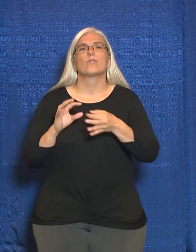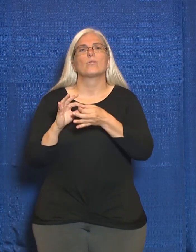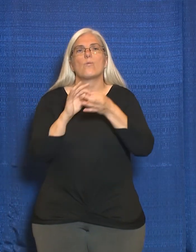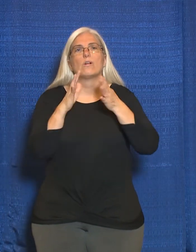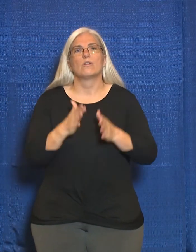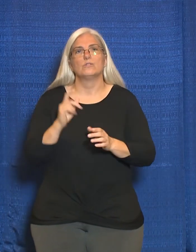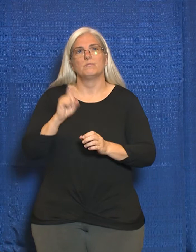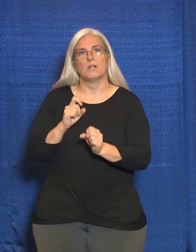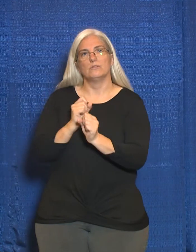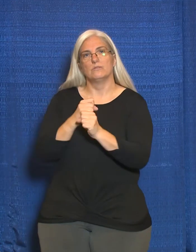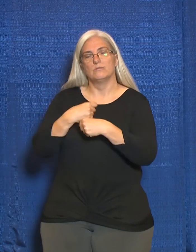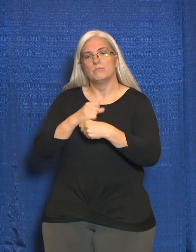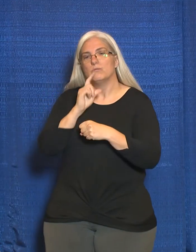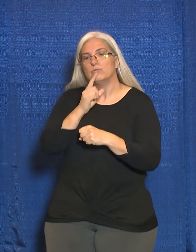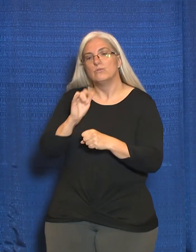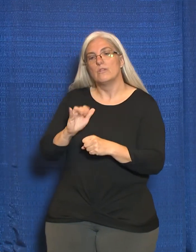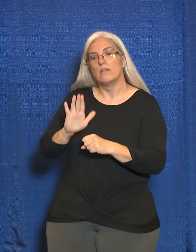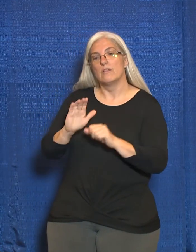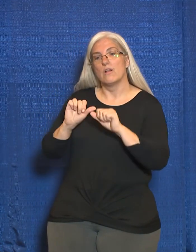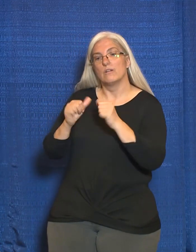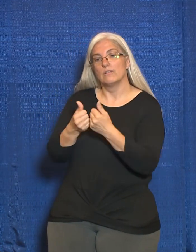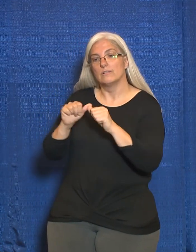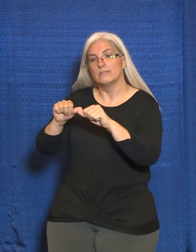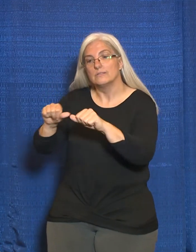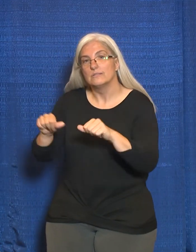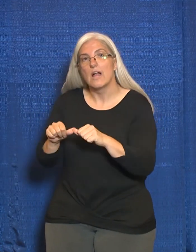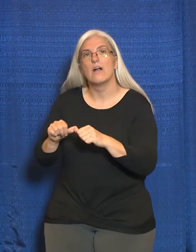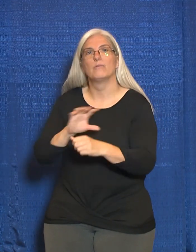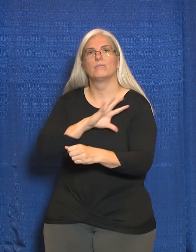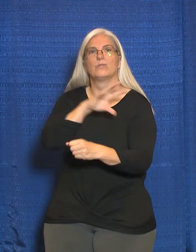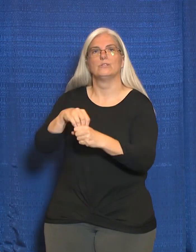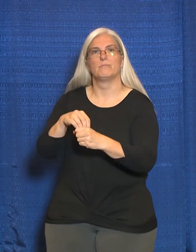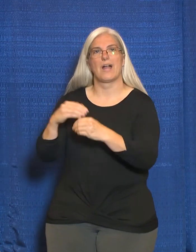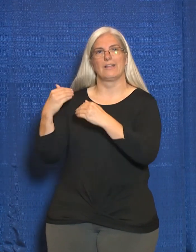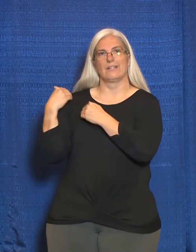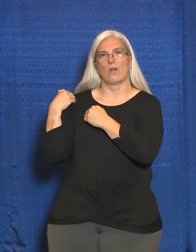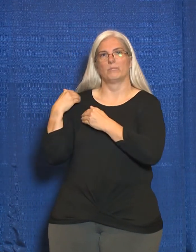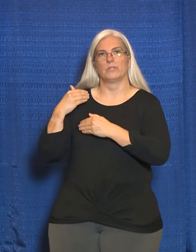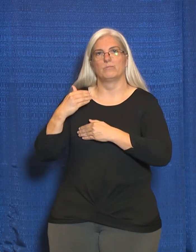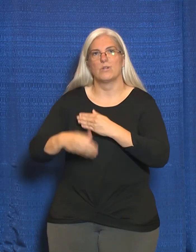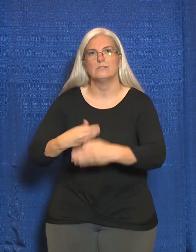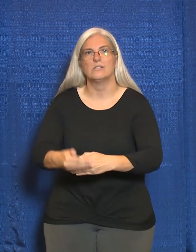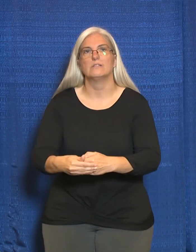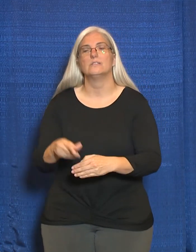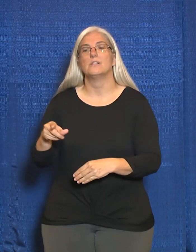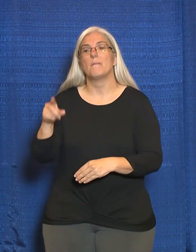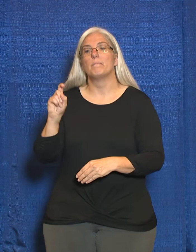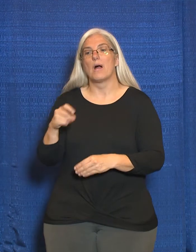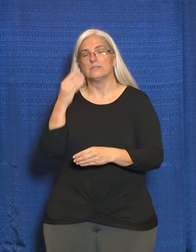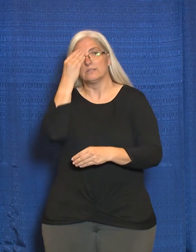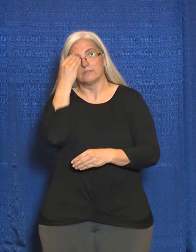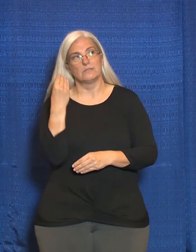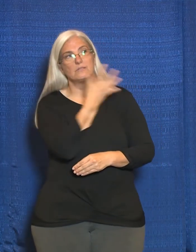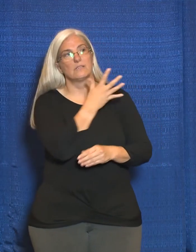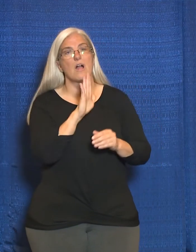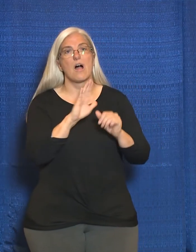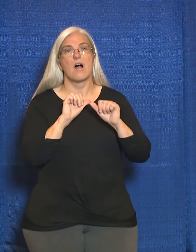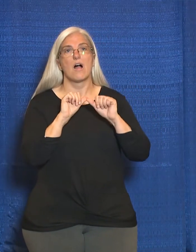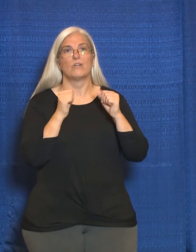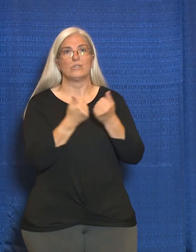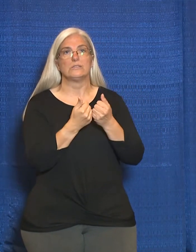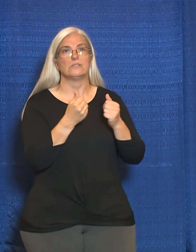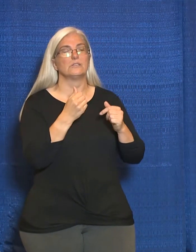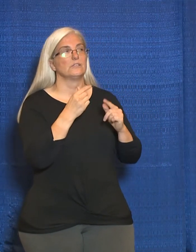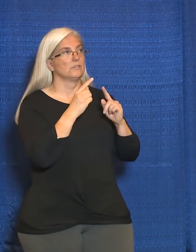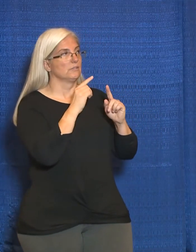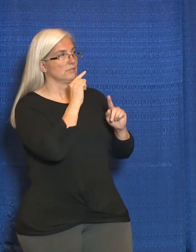Coordinators must ensure that their agency participates in the accountability process. They must identify their